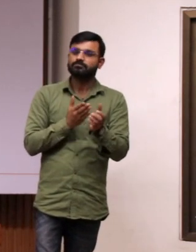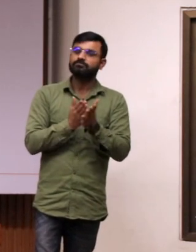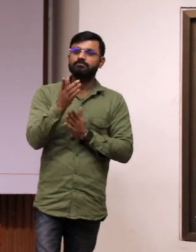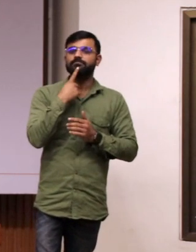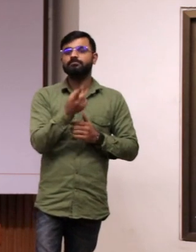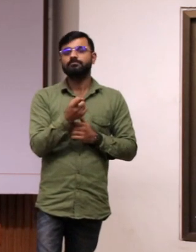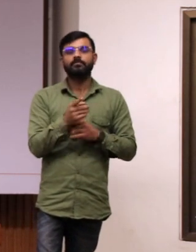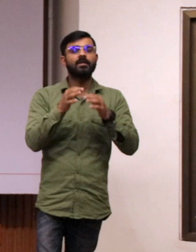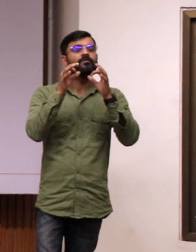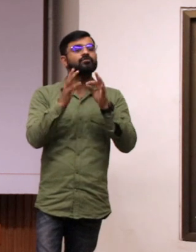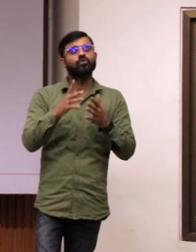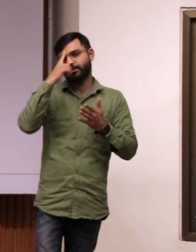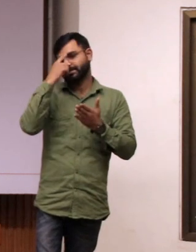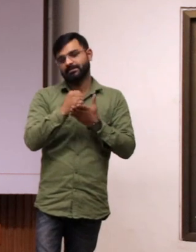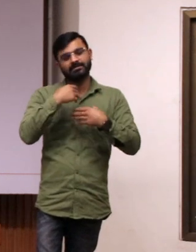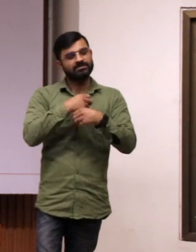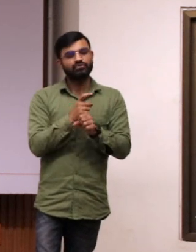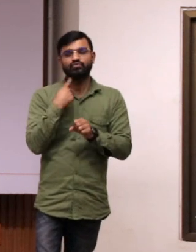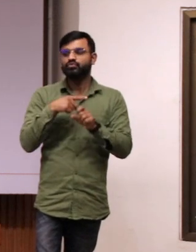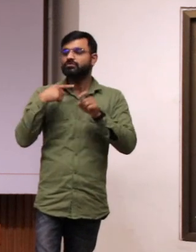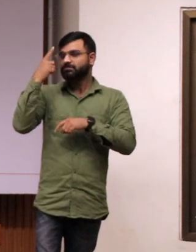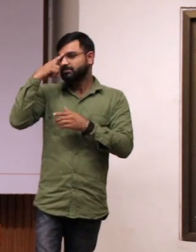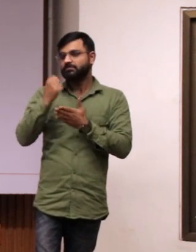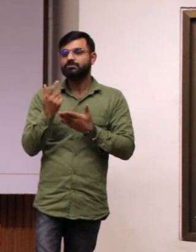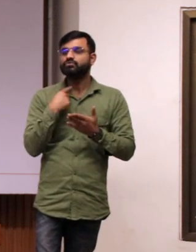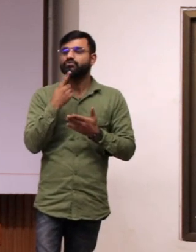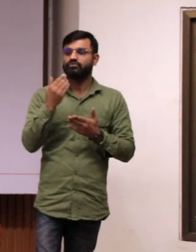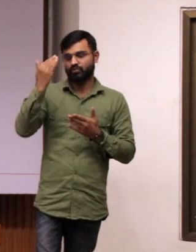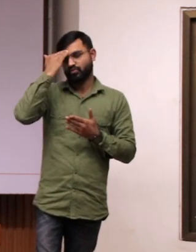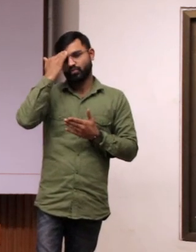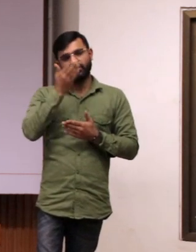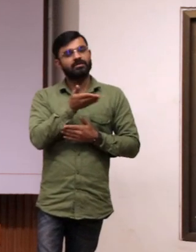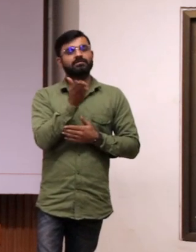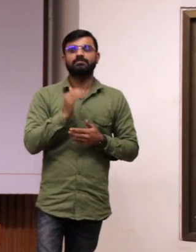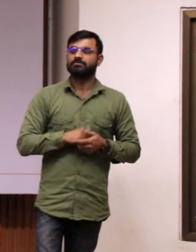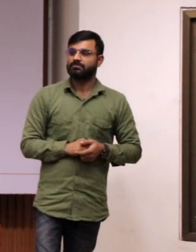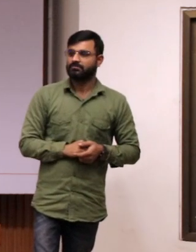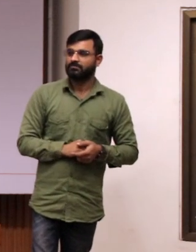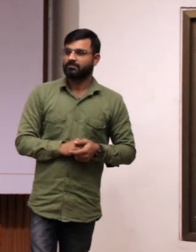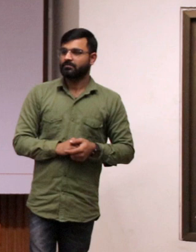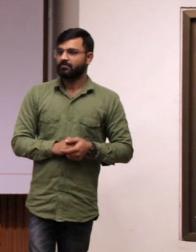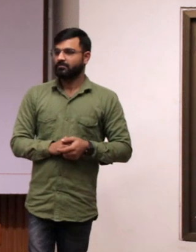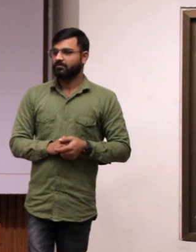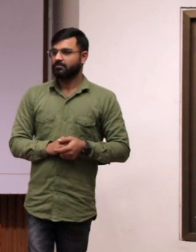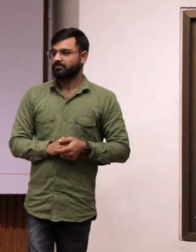say, informed decision need to be taken. Who will take that decision? Who knows about the town?